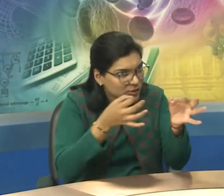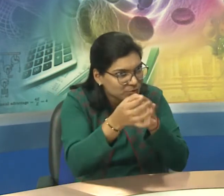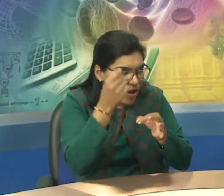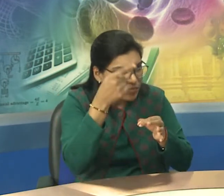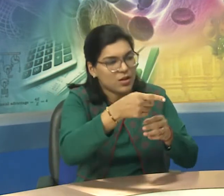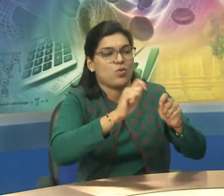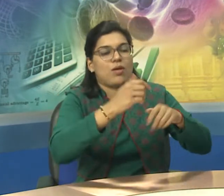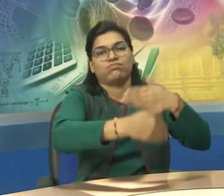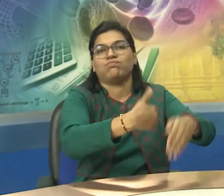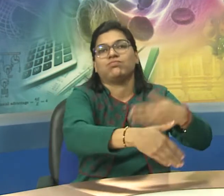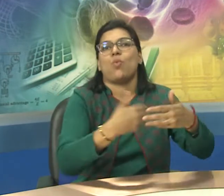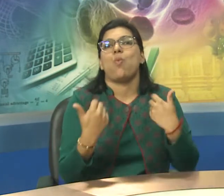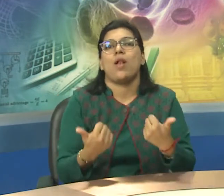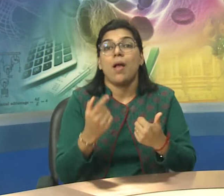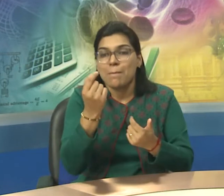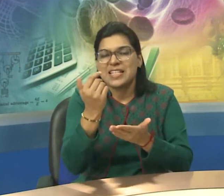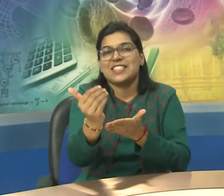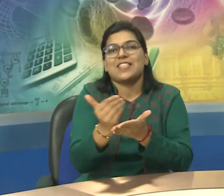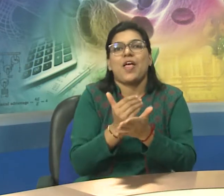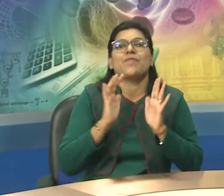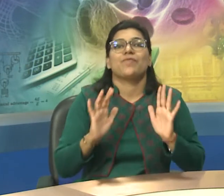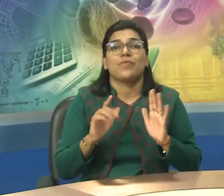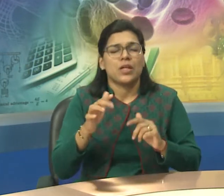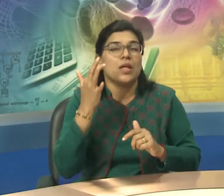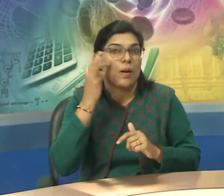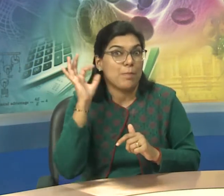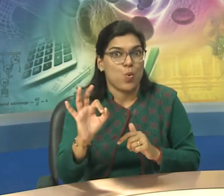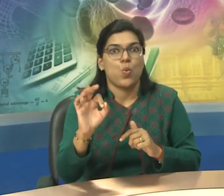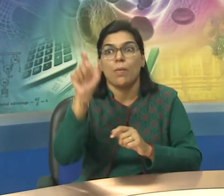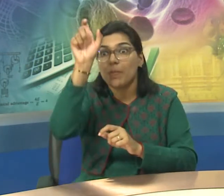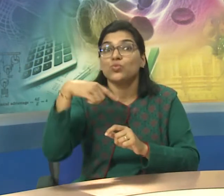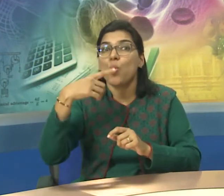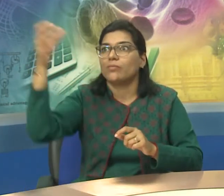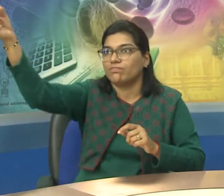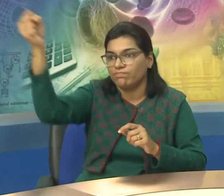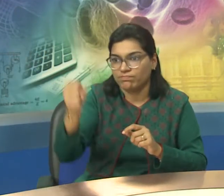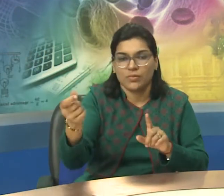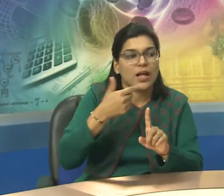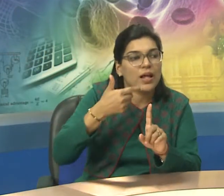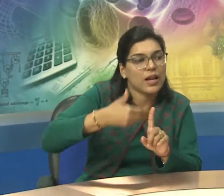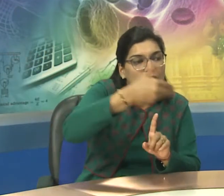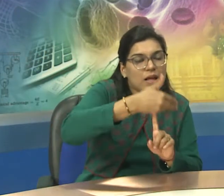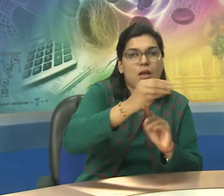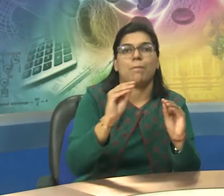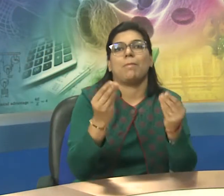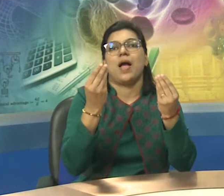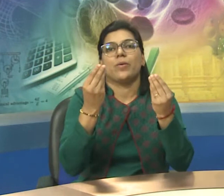to their required company and help them.